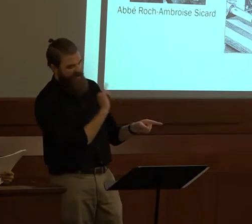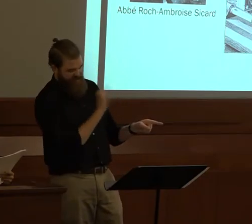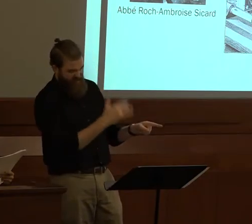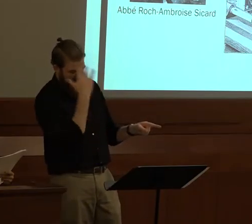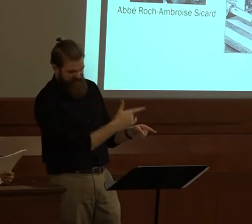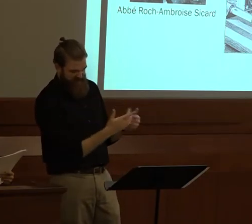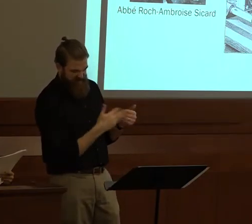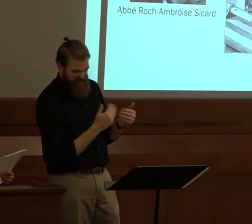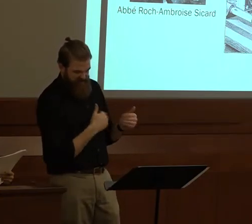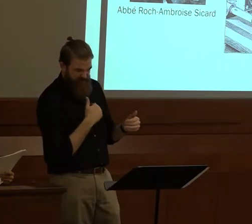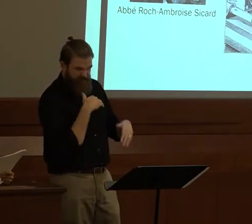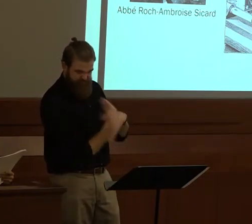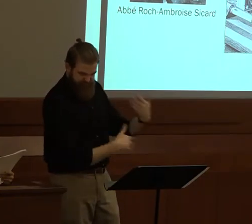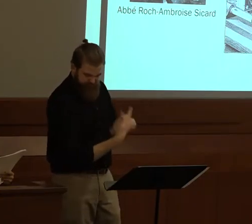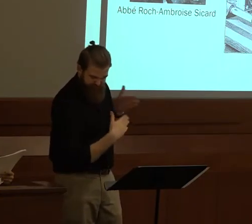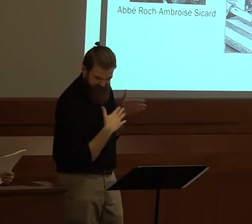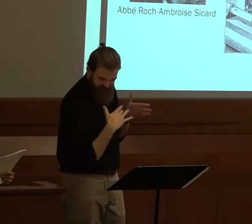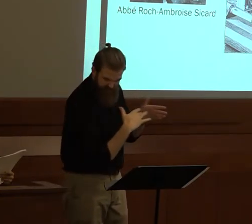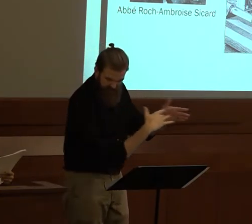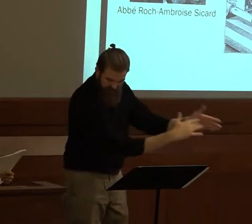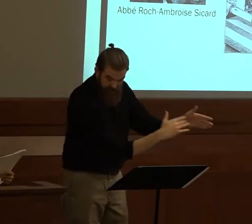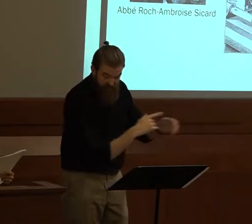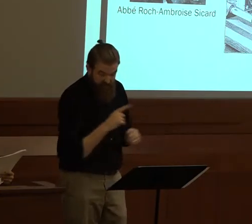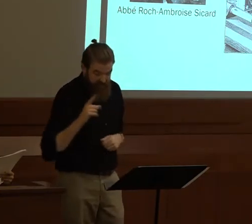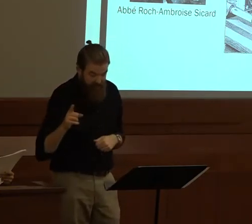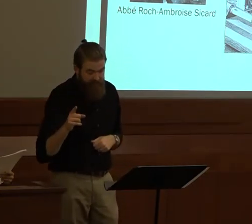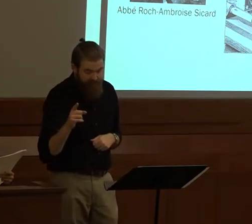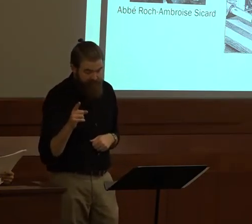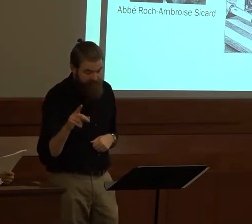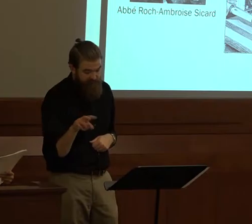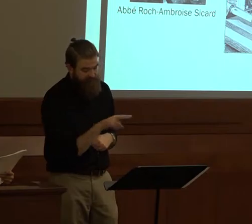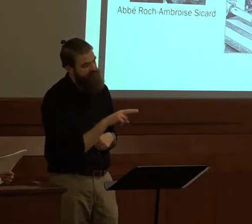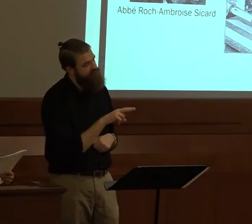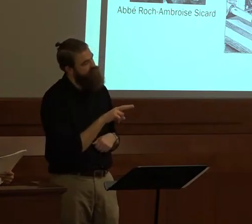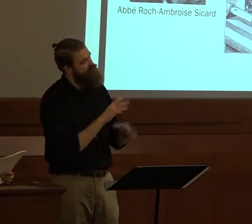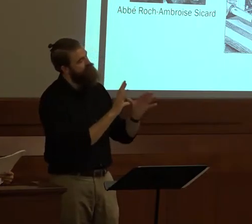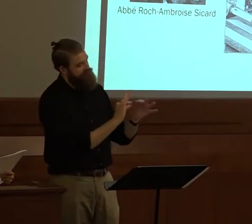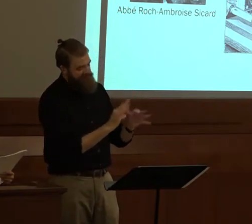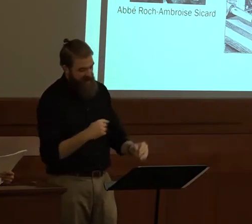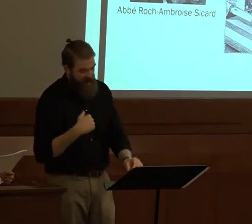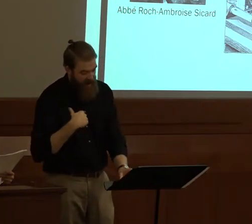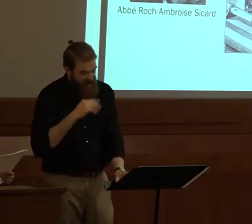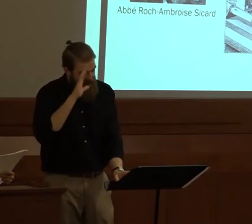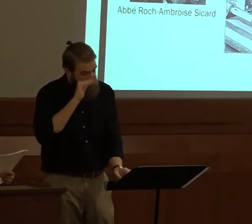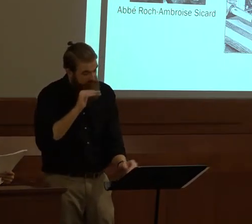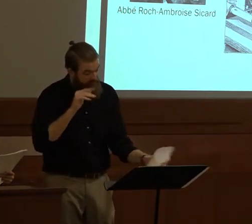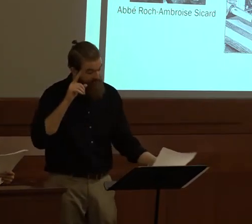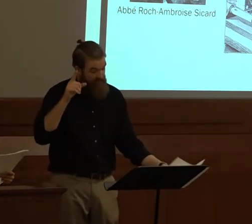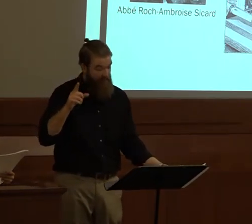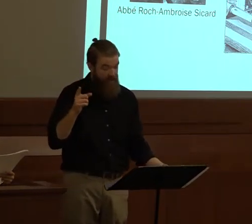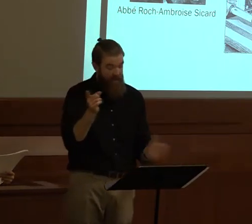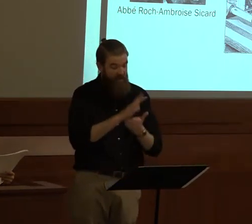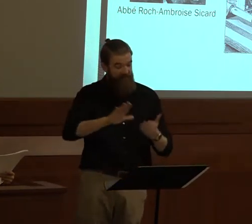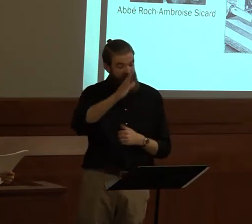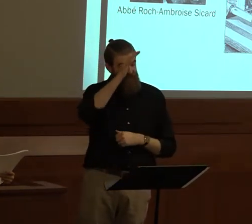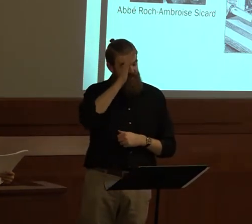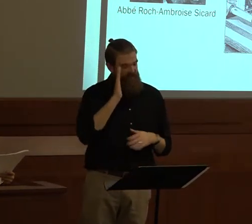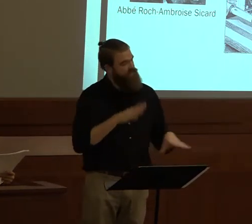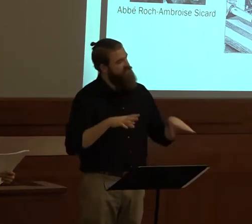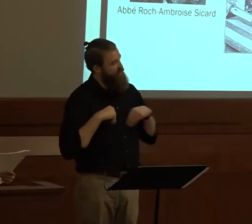way. Finally, on November 23rd, an answer came, and it was favorable.